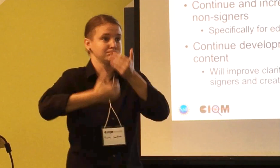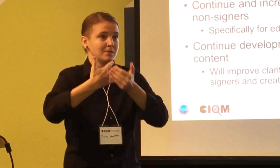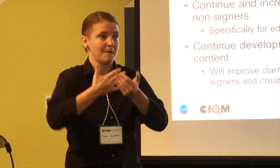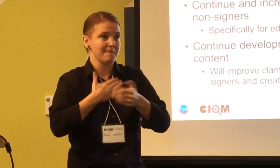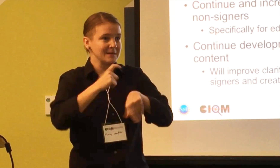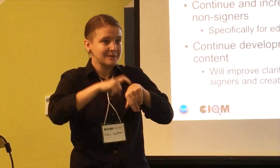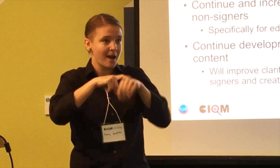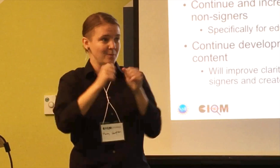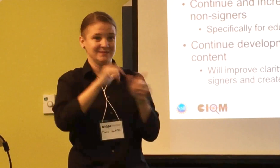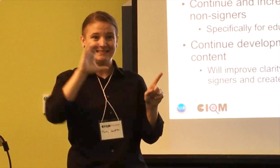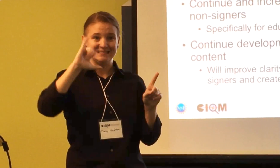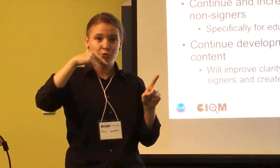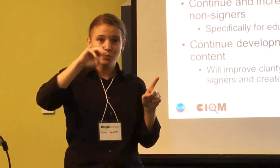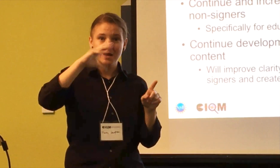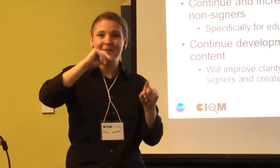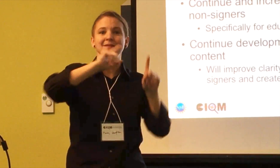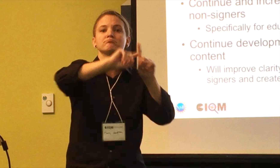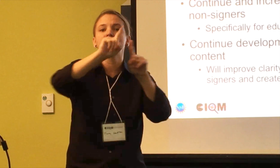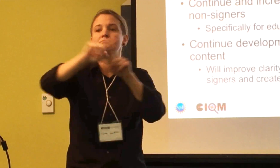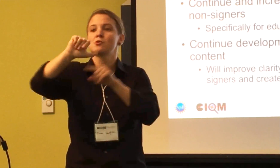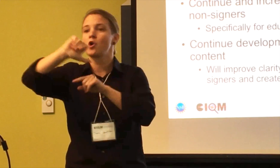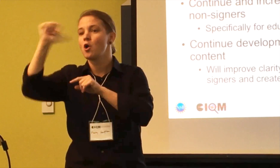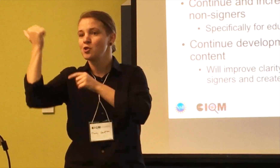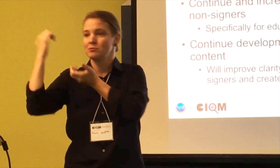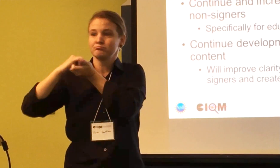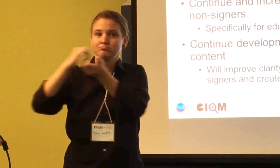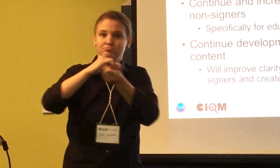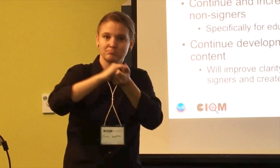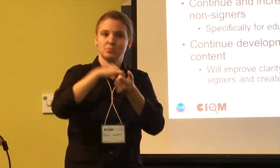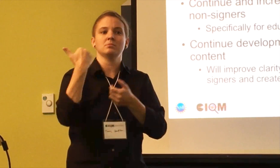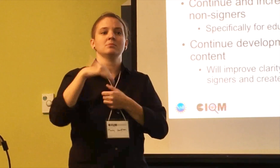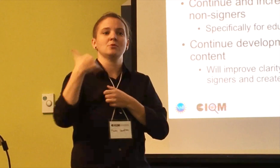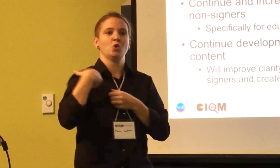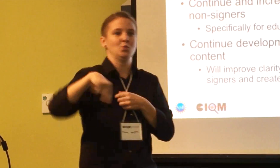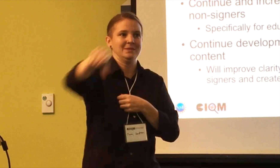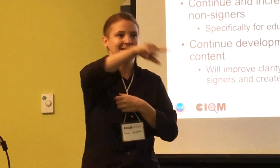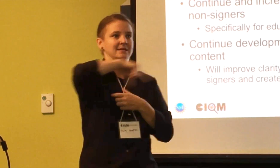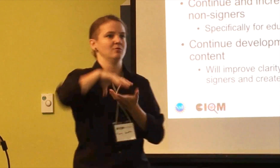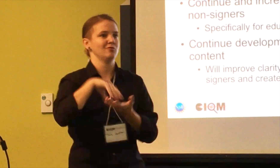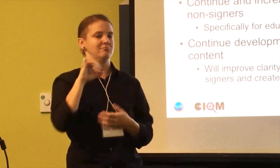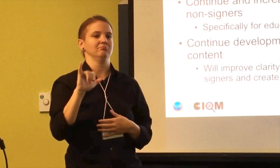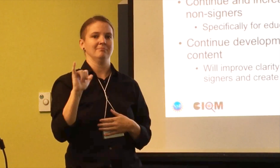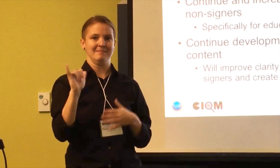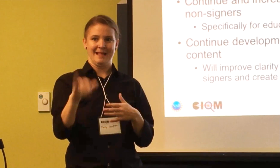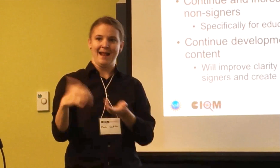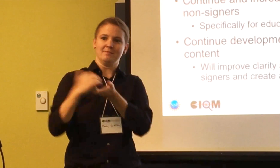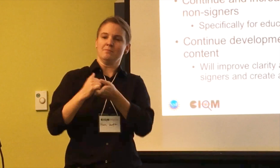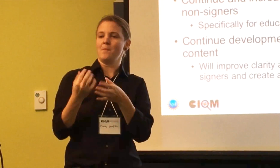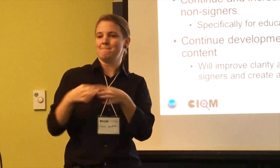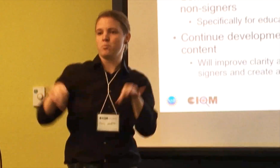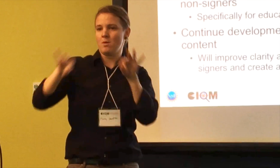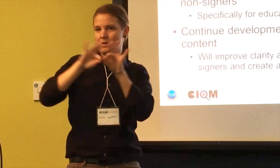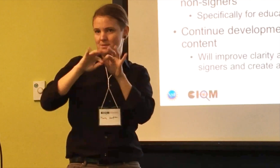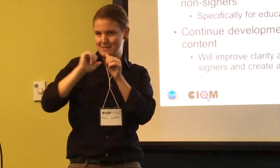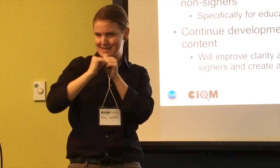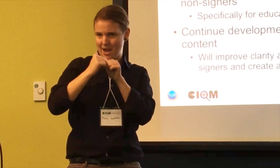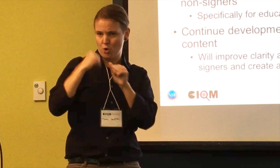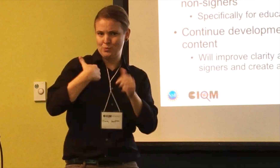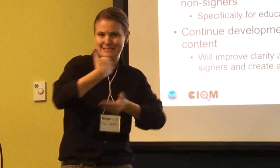to you to be effective, to be understood. So the kind of partnership that we have with CEQUM, replicated on